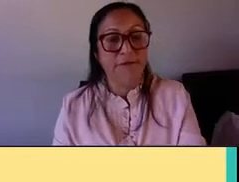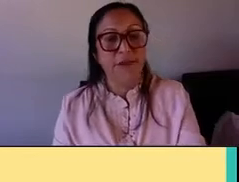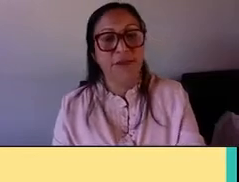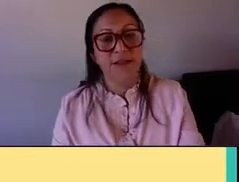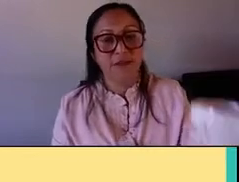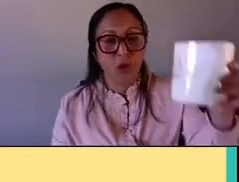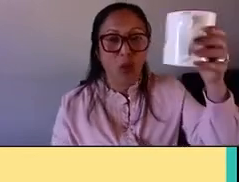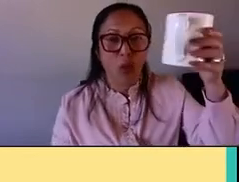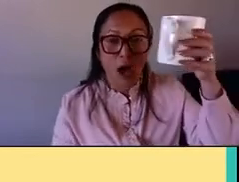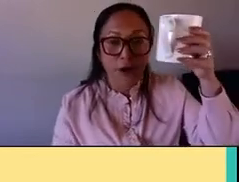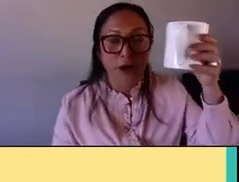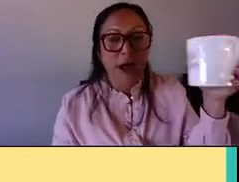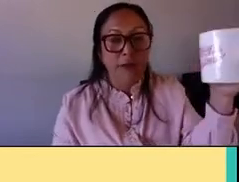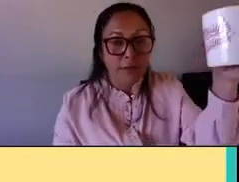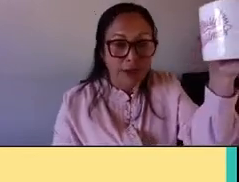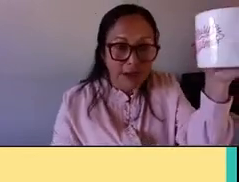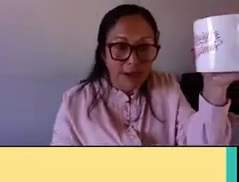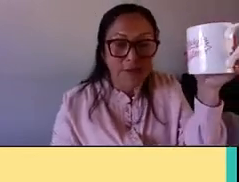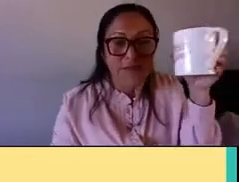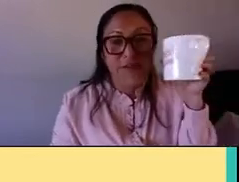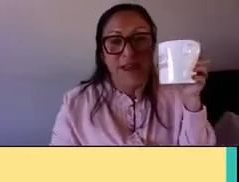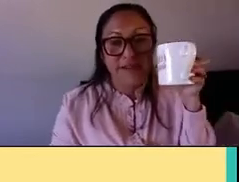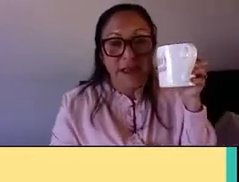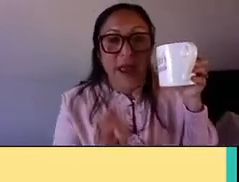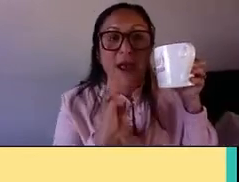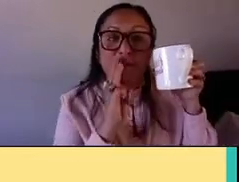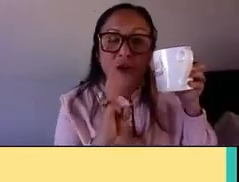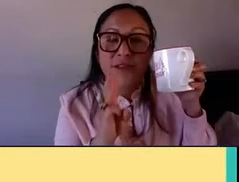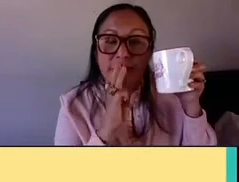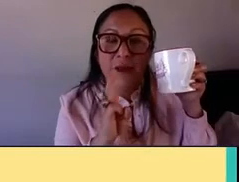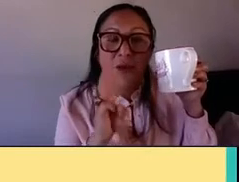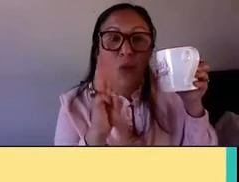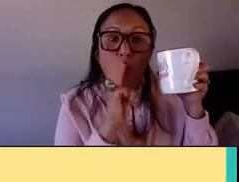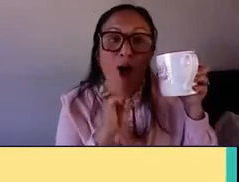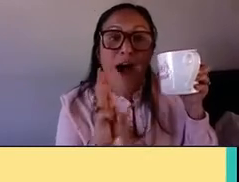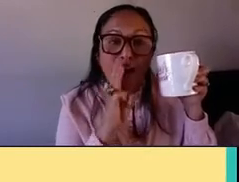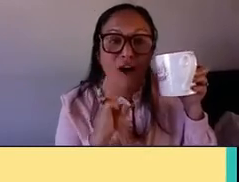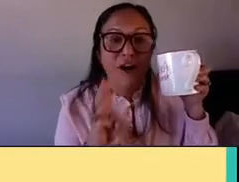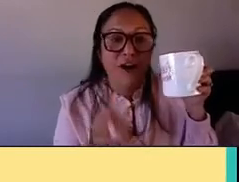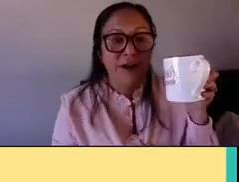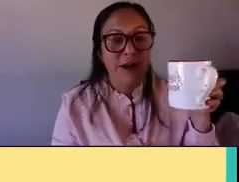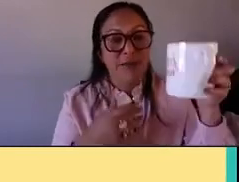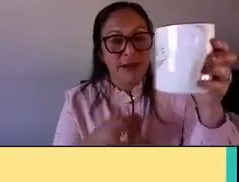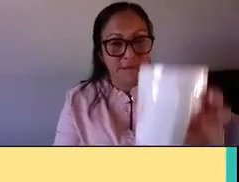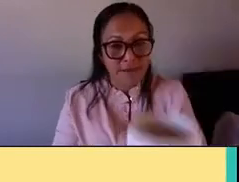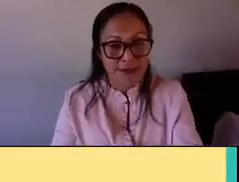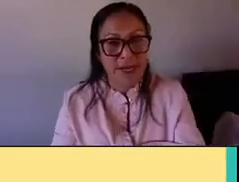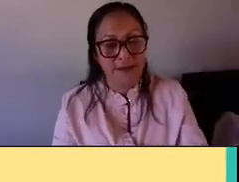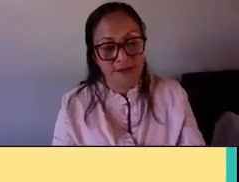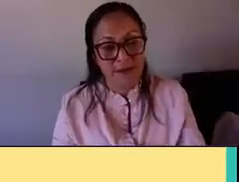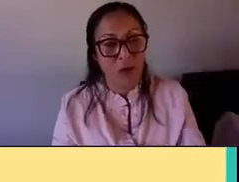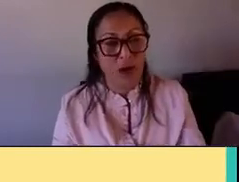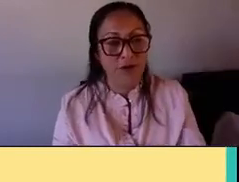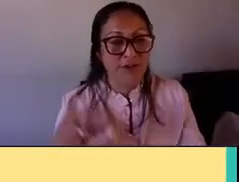if this were my water, I would bring it up to my face and show the sign, water, and then maybe